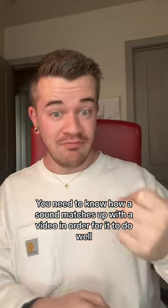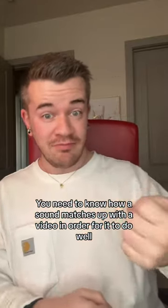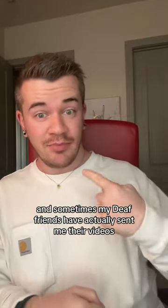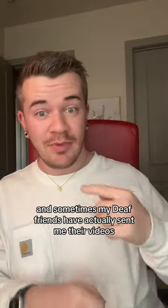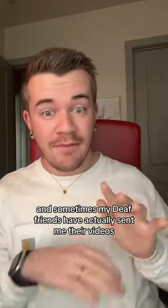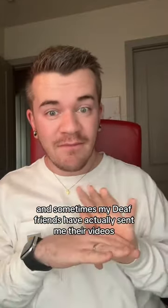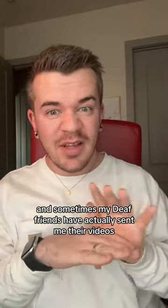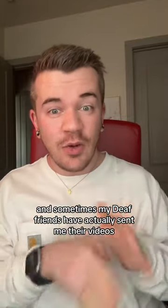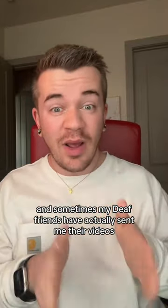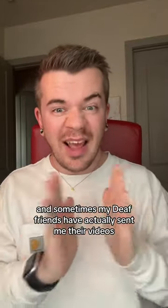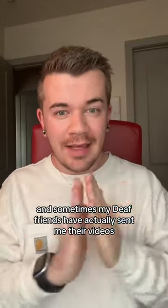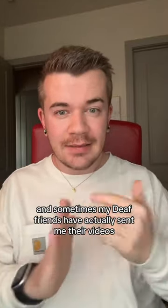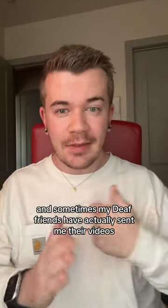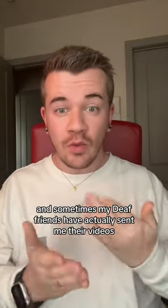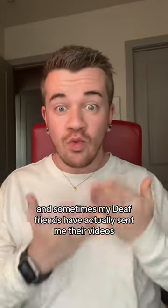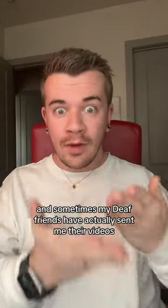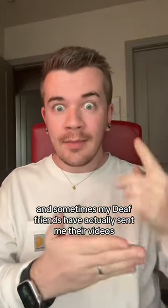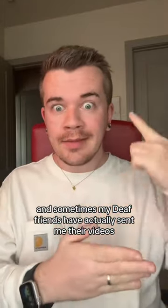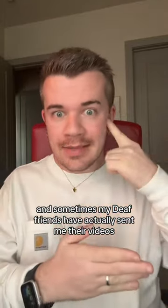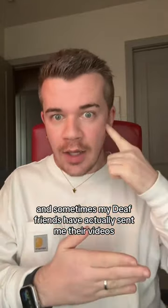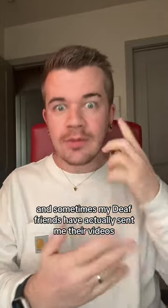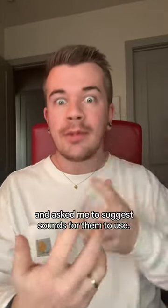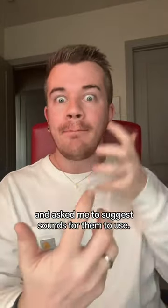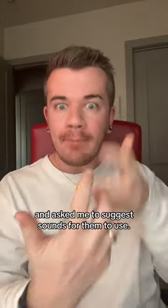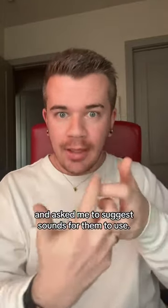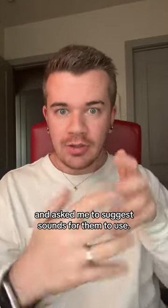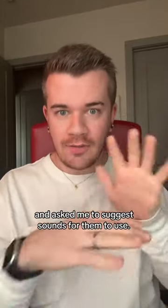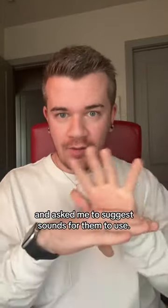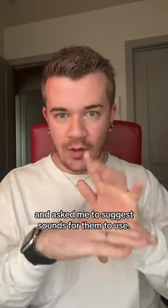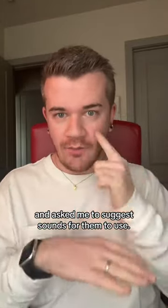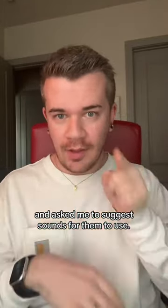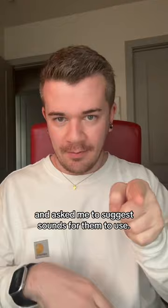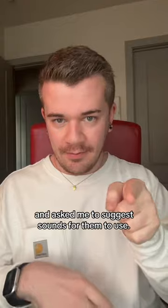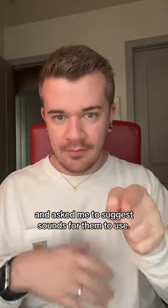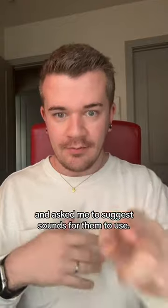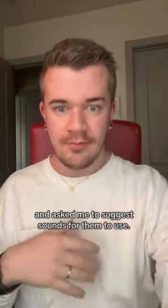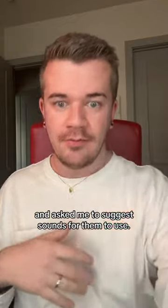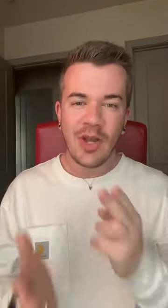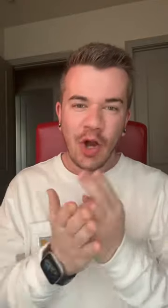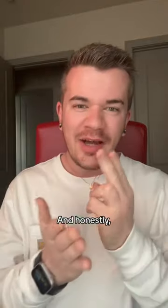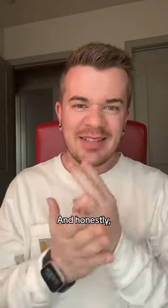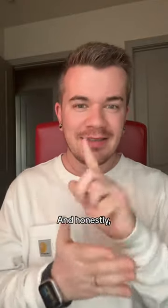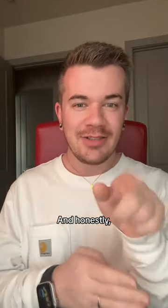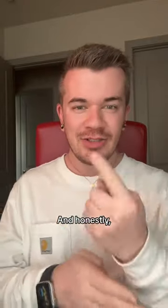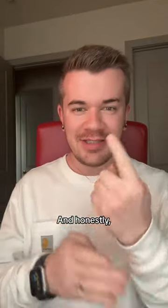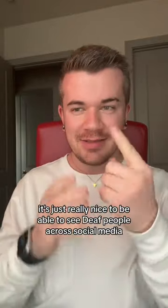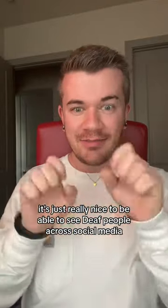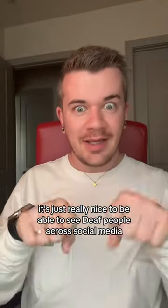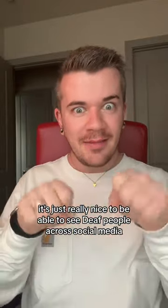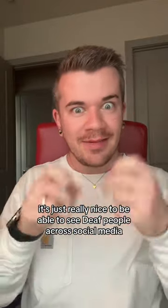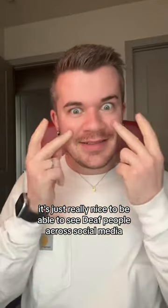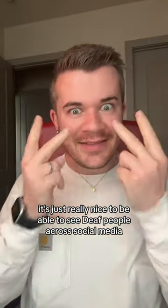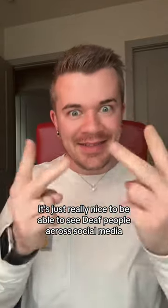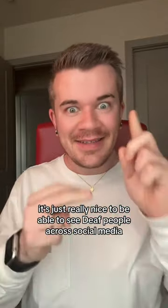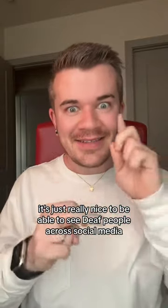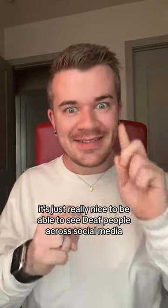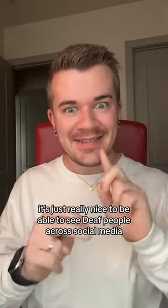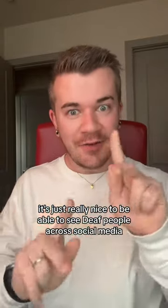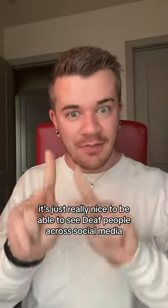And sometimes my deaf friends have actually sent me their videos and asked me to suggest sounds for them to use. And honestly, it's just really nice to be able to see deaf people